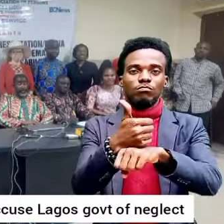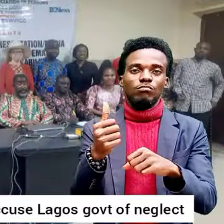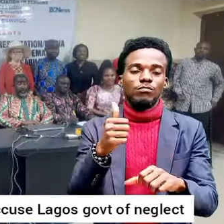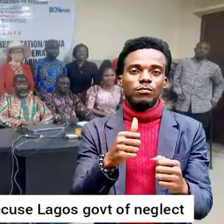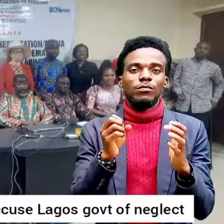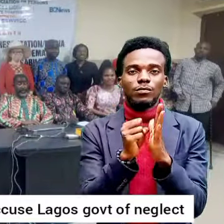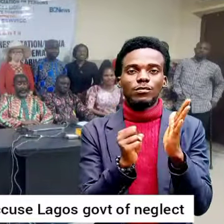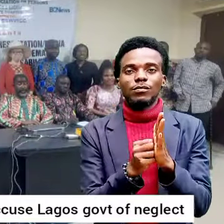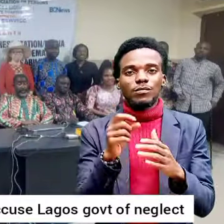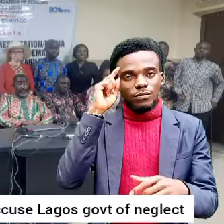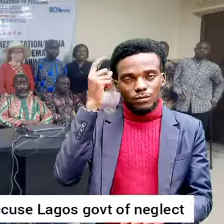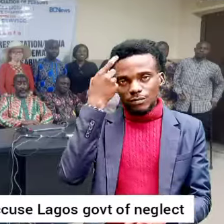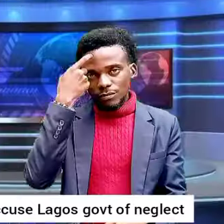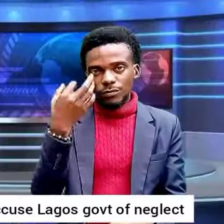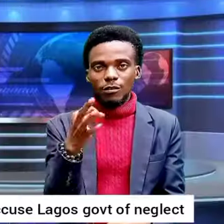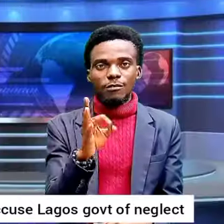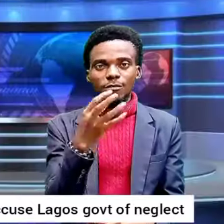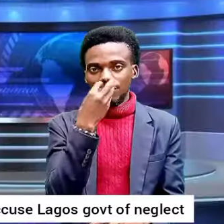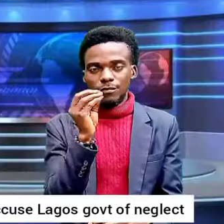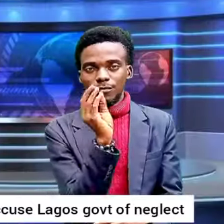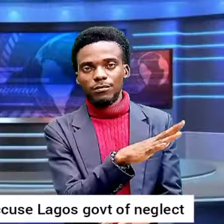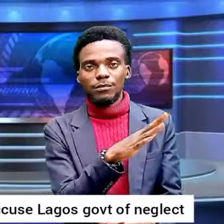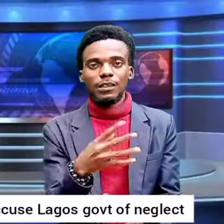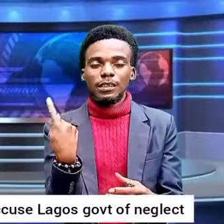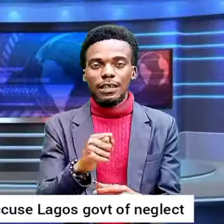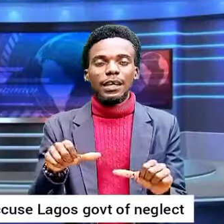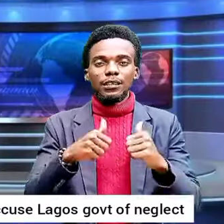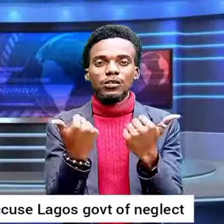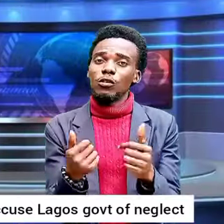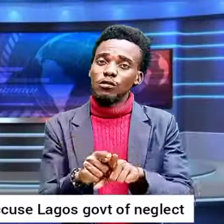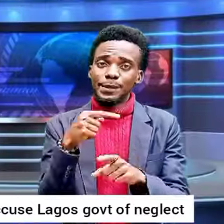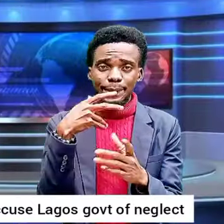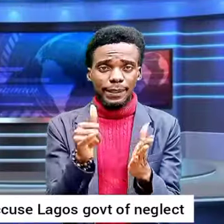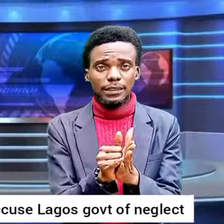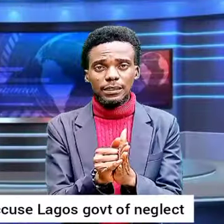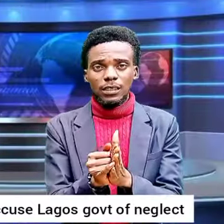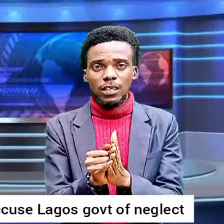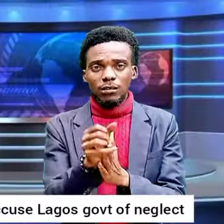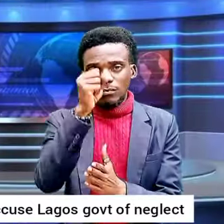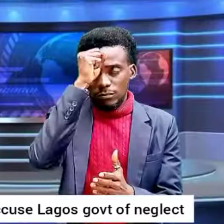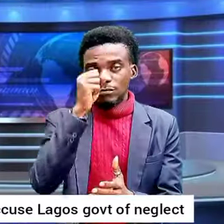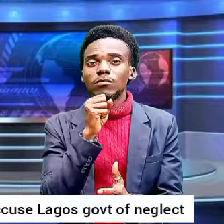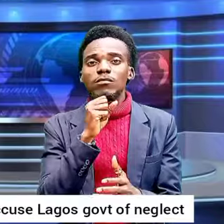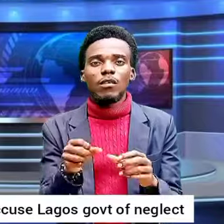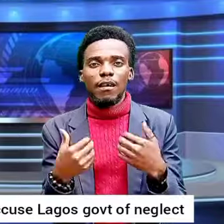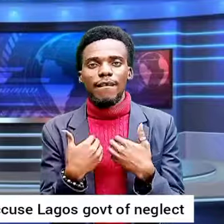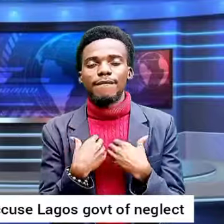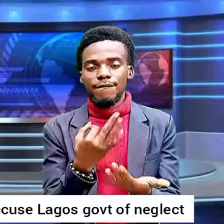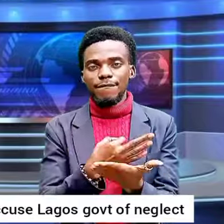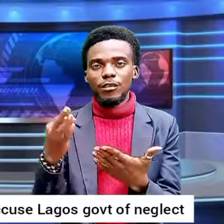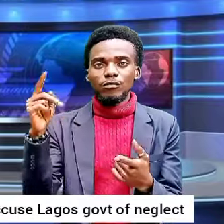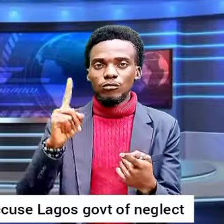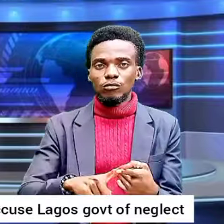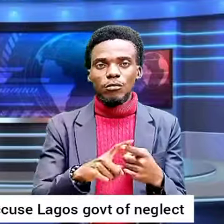Babajide Sanwo-Olu of neglect. The association also said the Sanwo-Olu-led administration had failed to pay